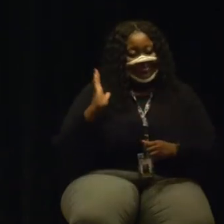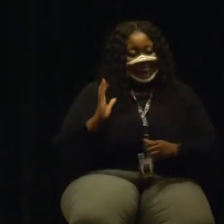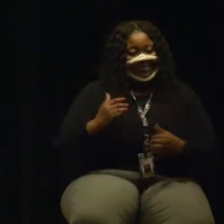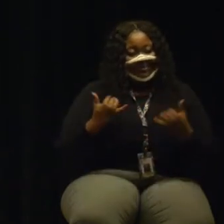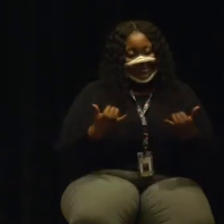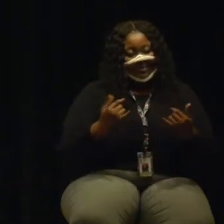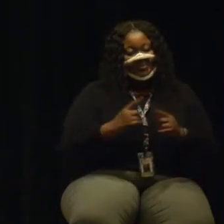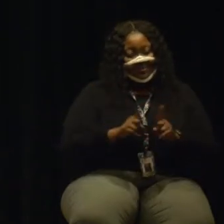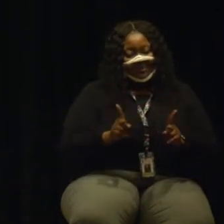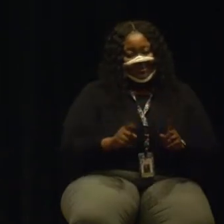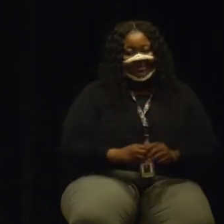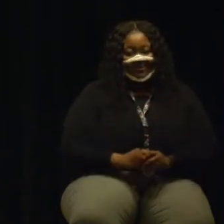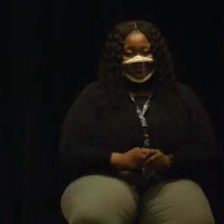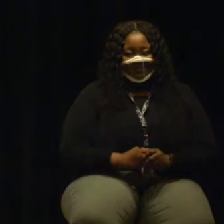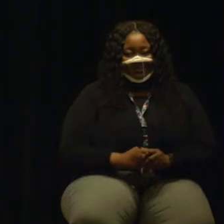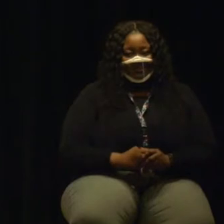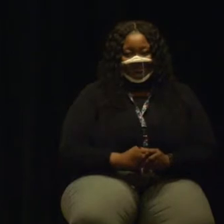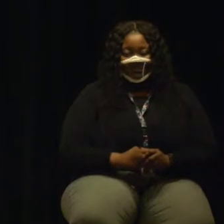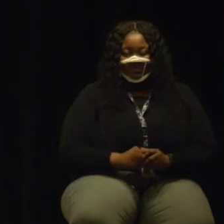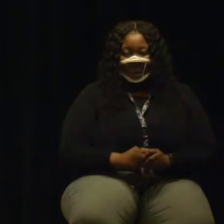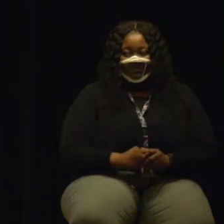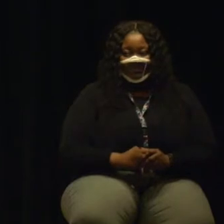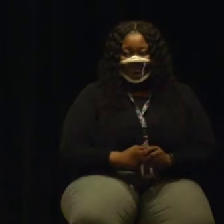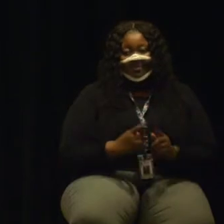them. To be fair,